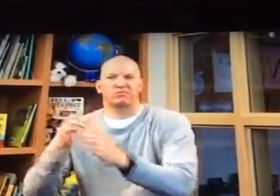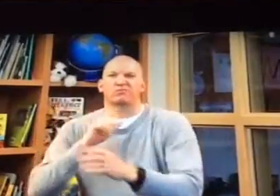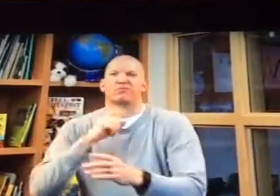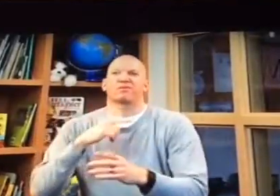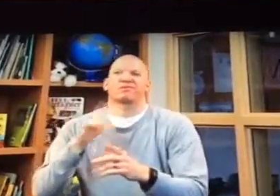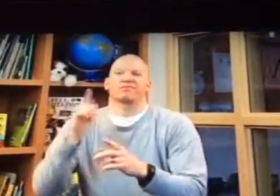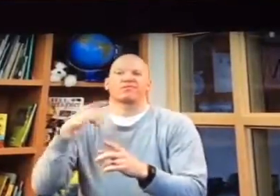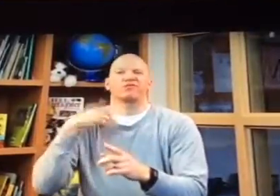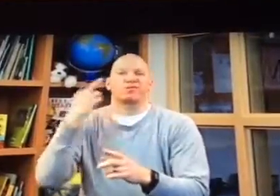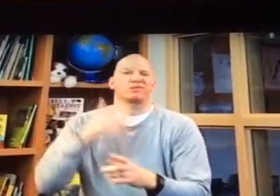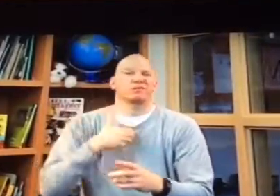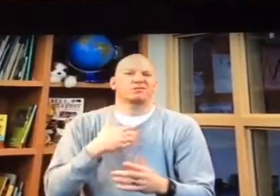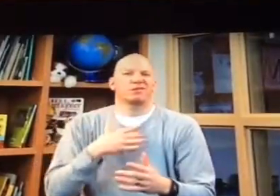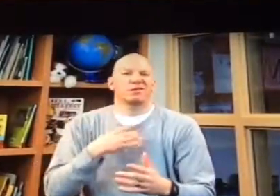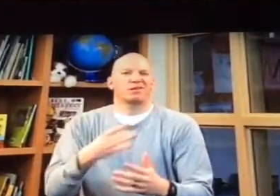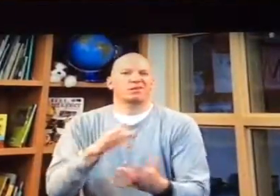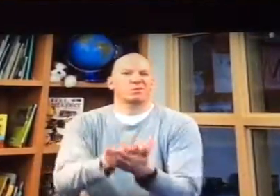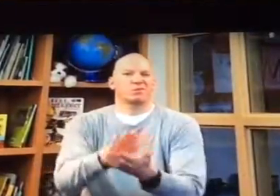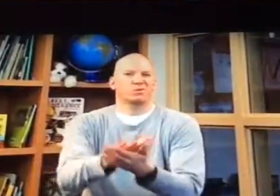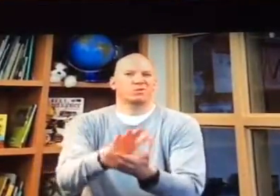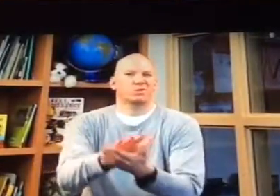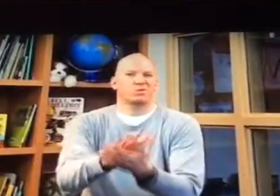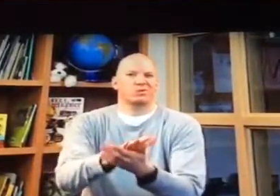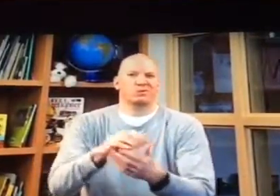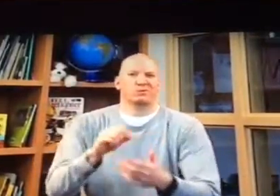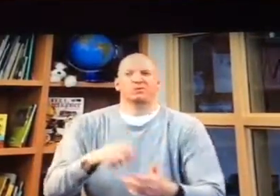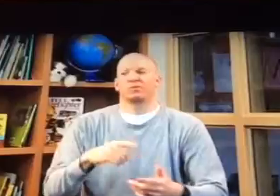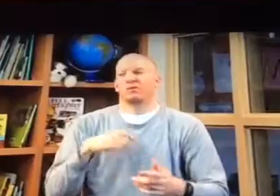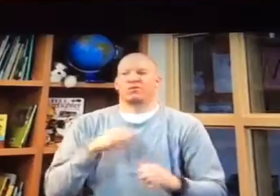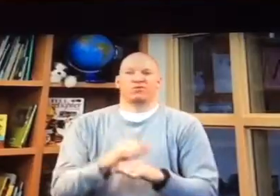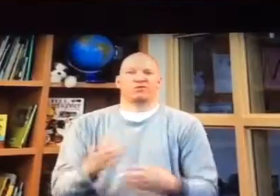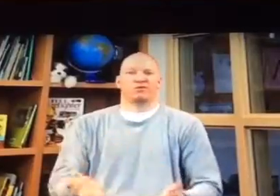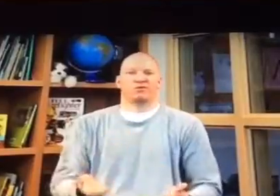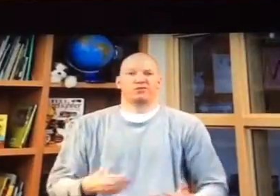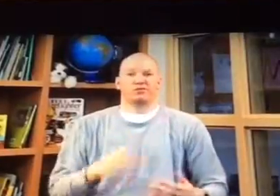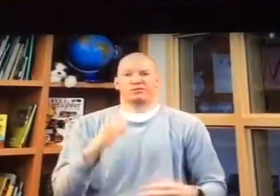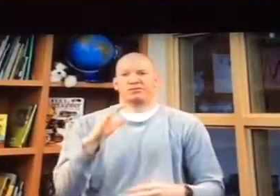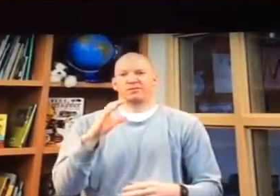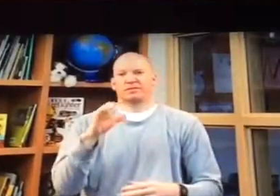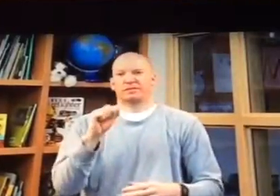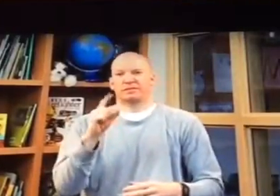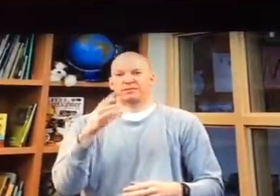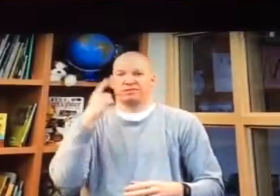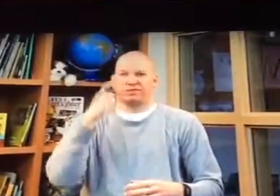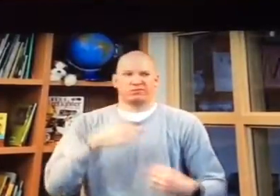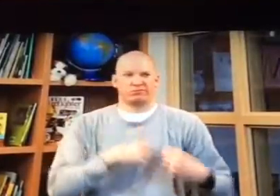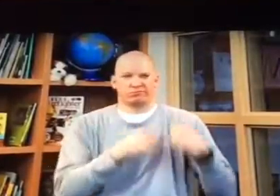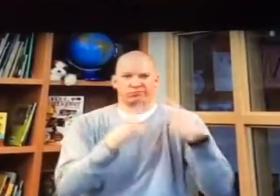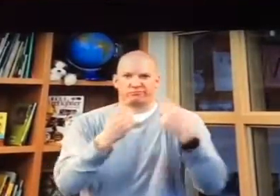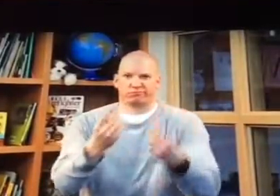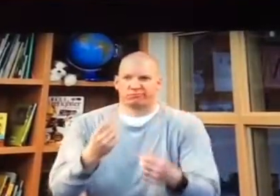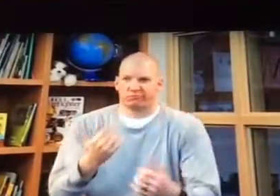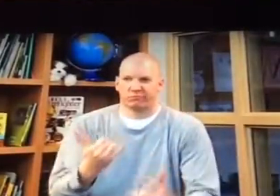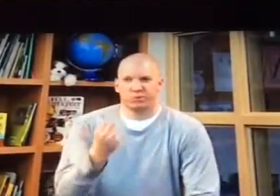even maybe the community. I wasn't quite sure yet. But then finally I realized I really loved school, and that's why I'm here at CSDB, and I've been